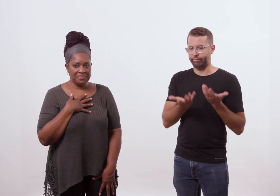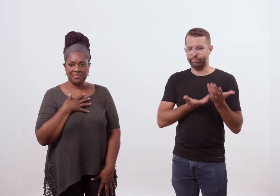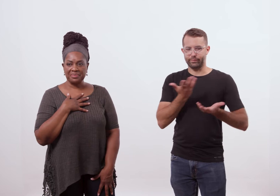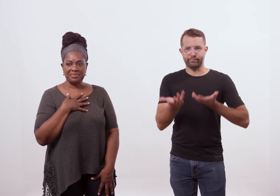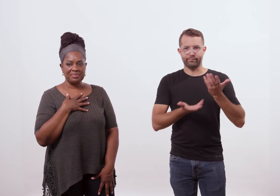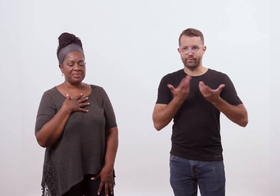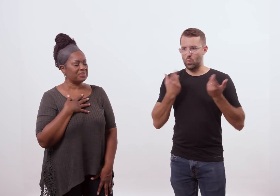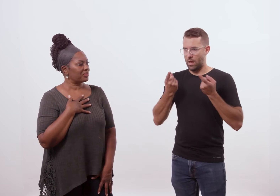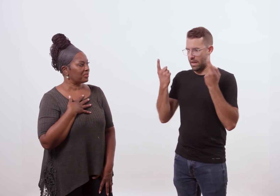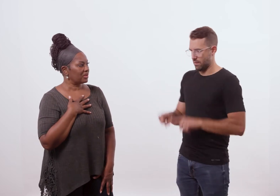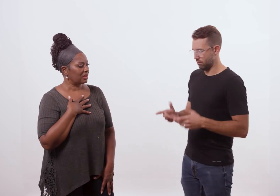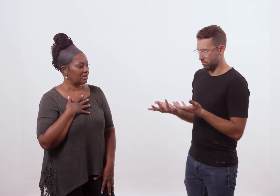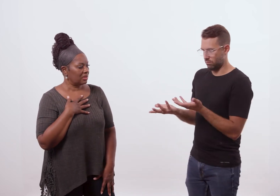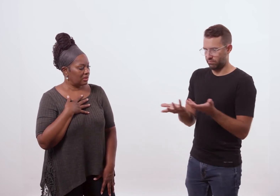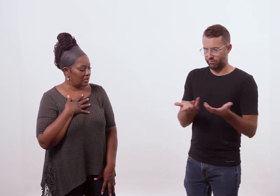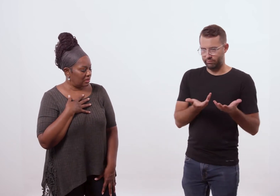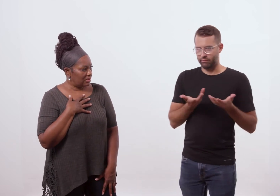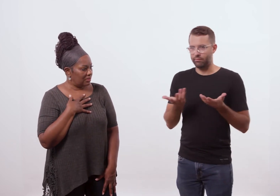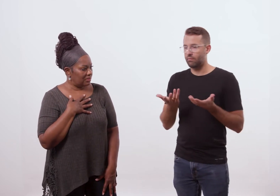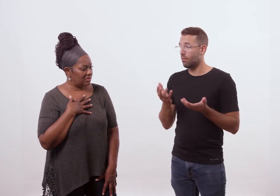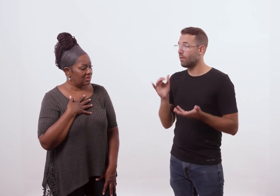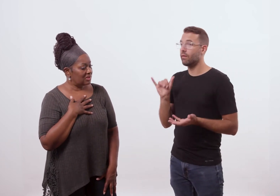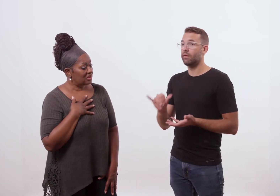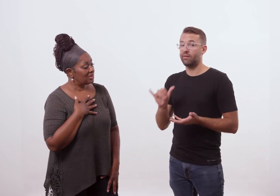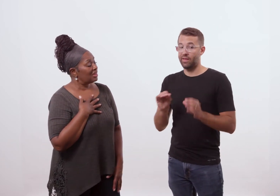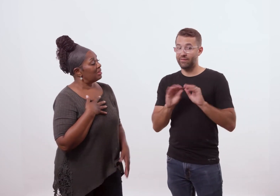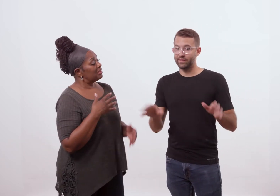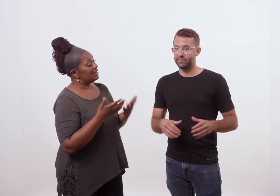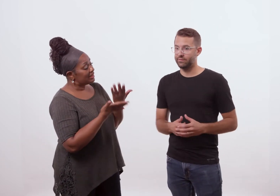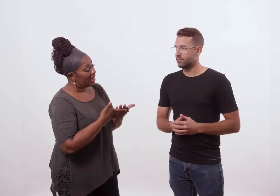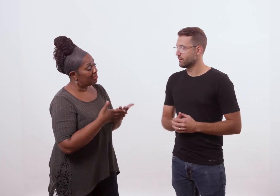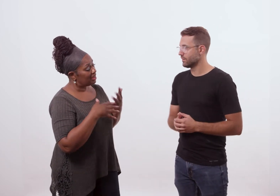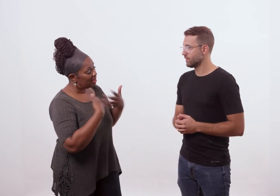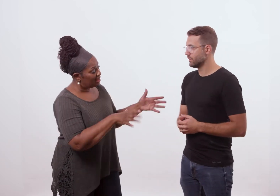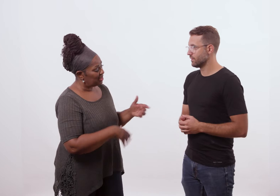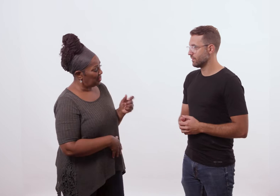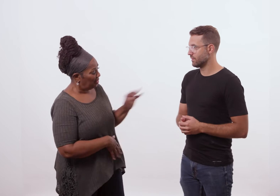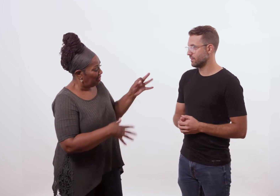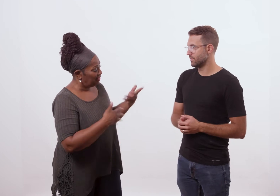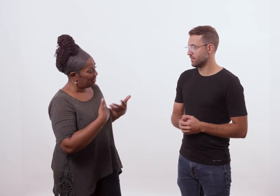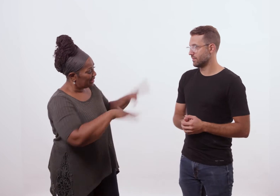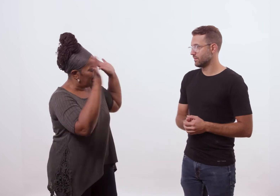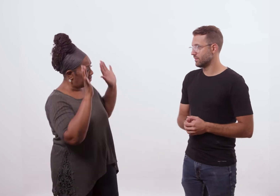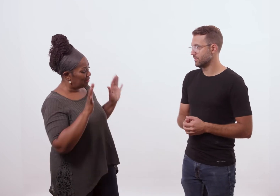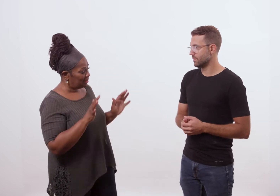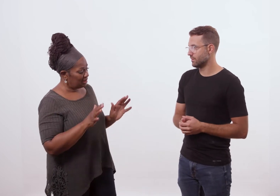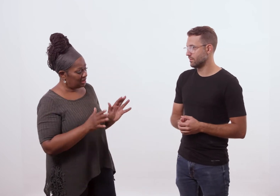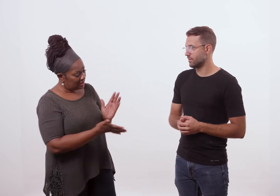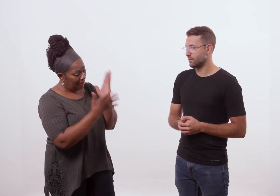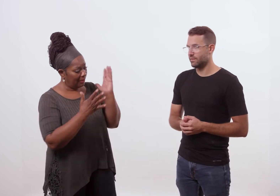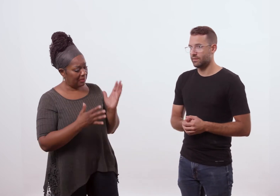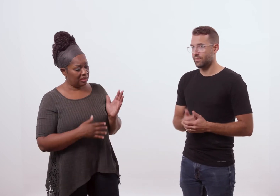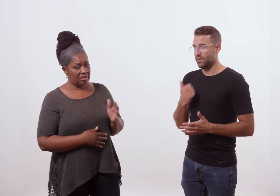happened. I'd say so. Let me go, you oaf! Sorry, I'm going to have to cover your